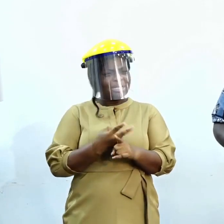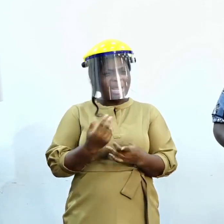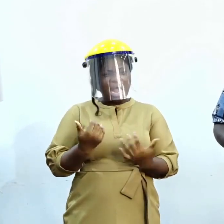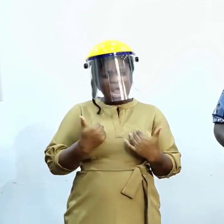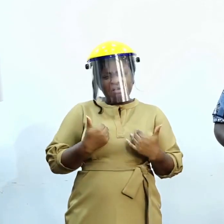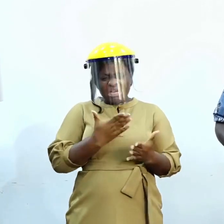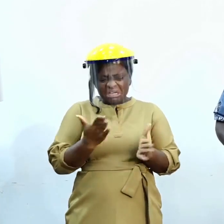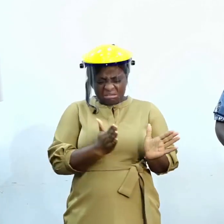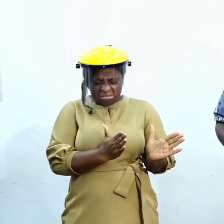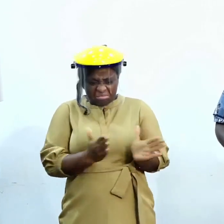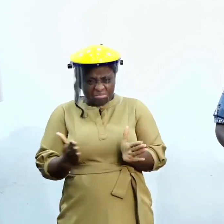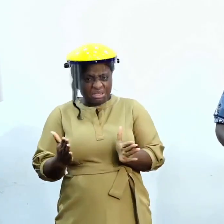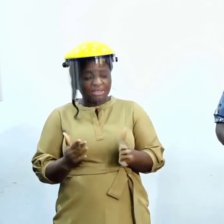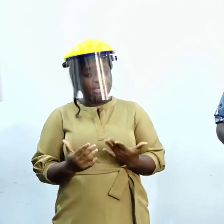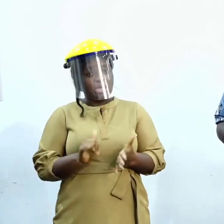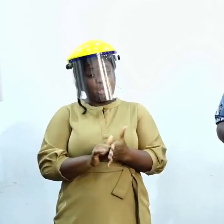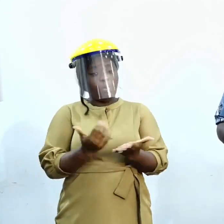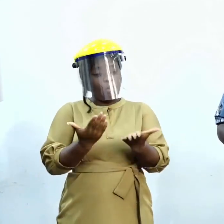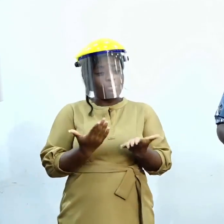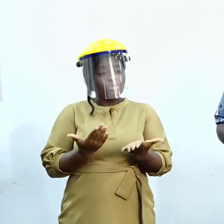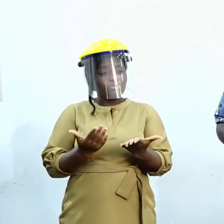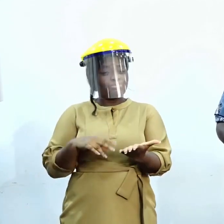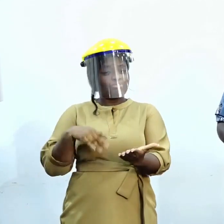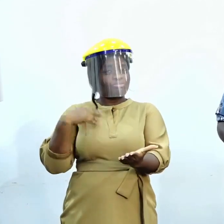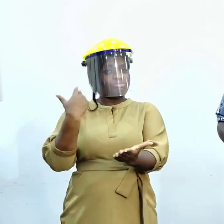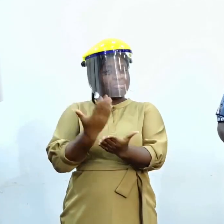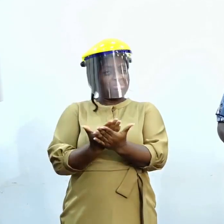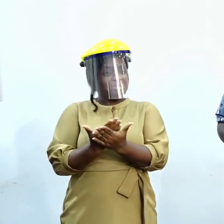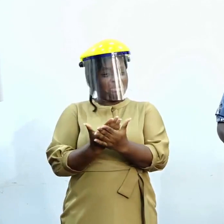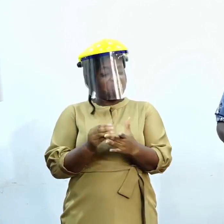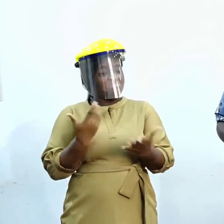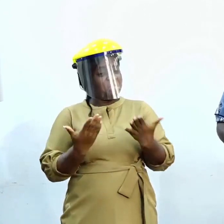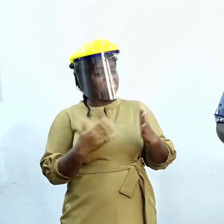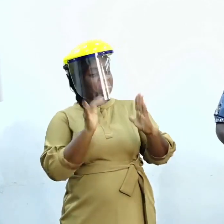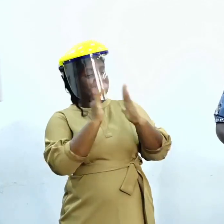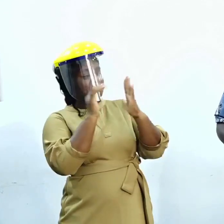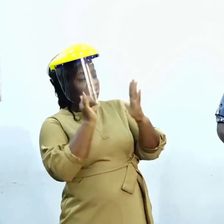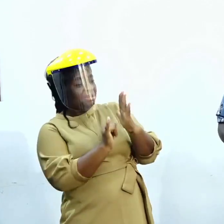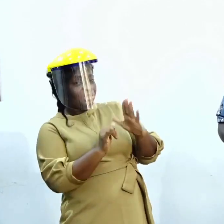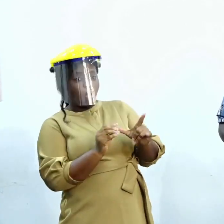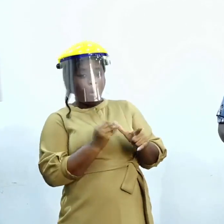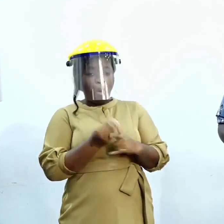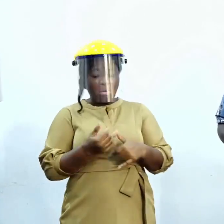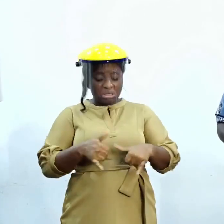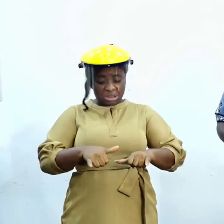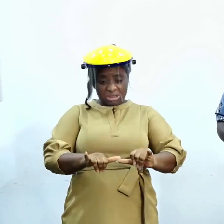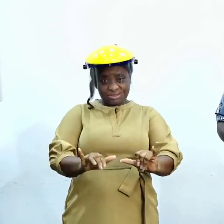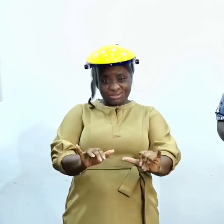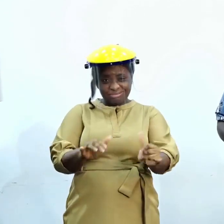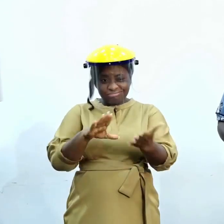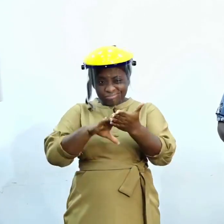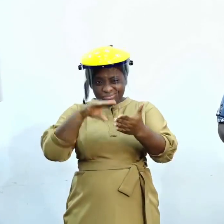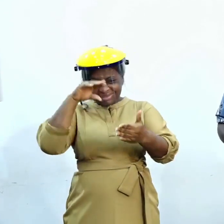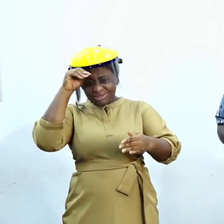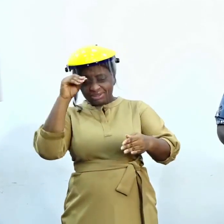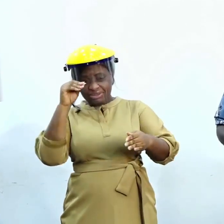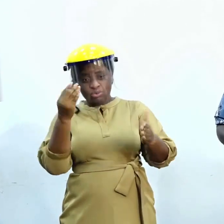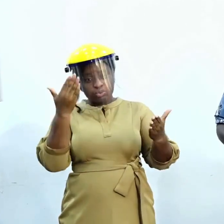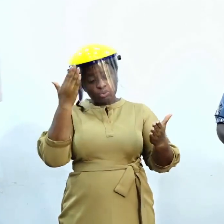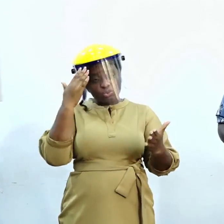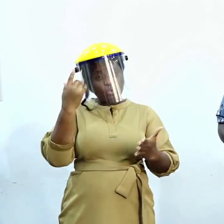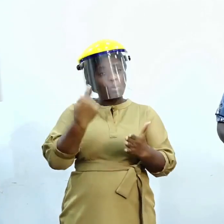place that we want to reach before we impose tighter restrictions, or are we still studying the numbers to know a trend before